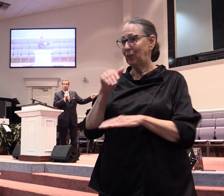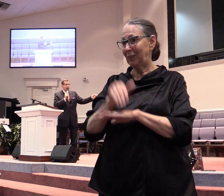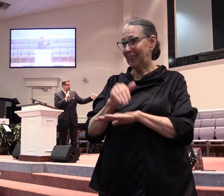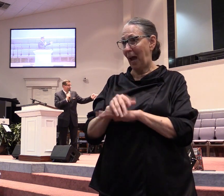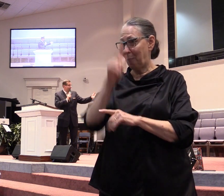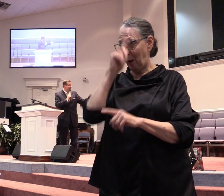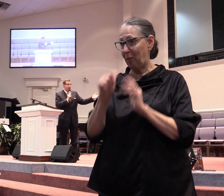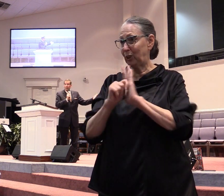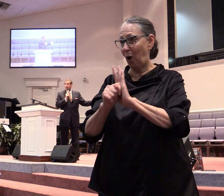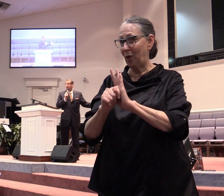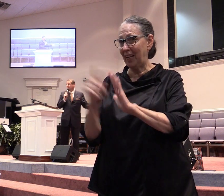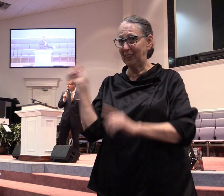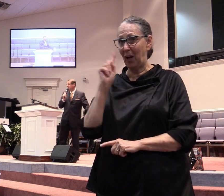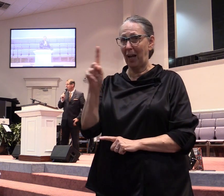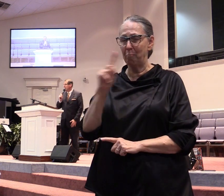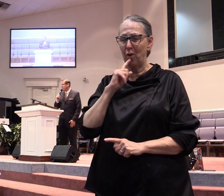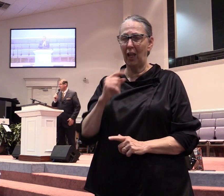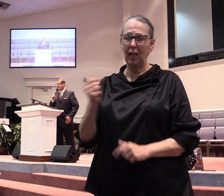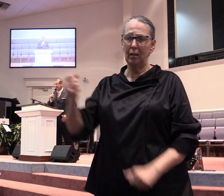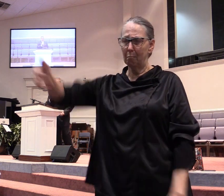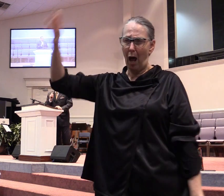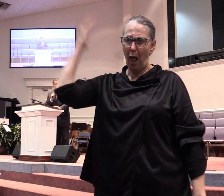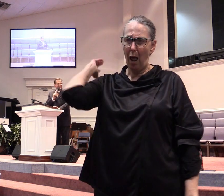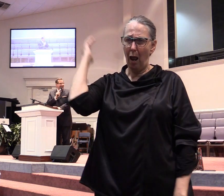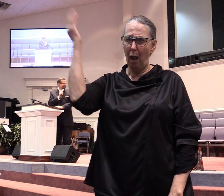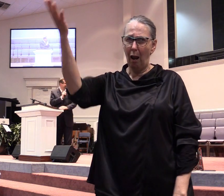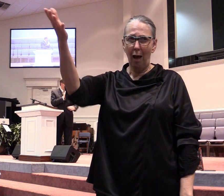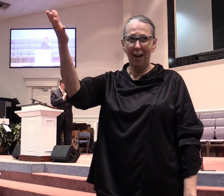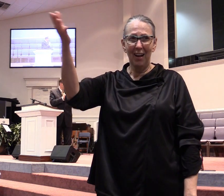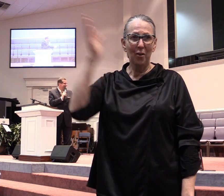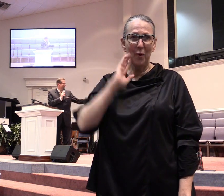Tonight, Brother Tony's going to get up and really let us have it tonight. But